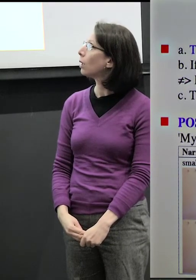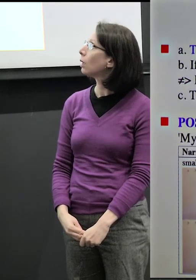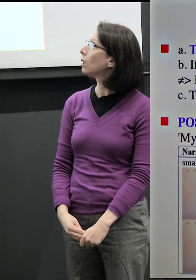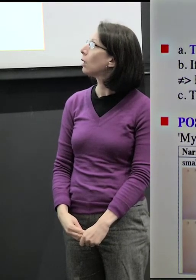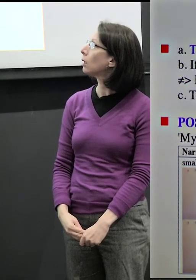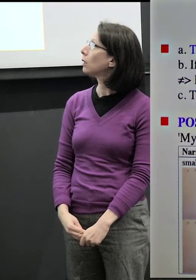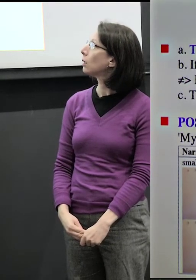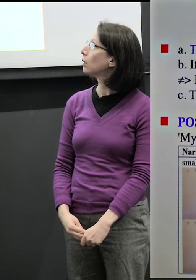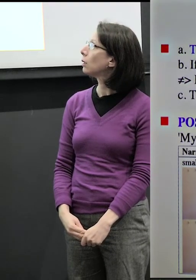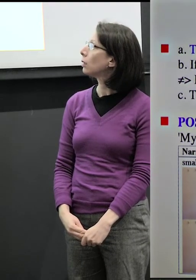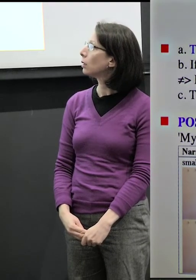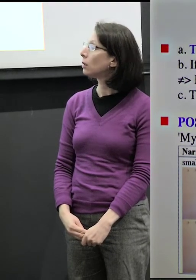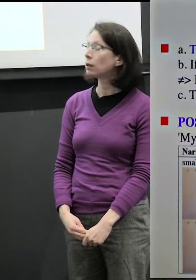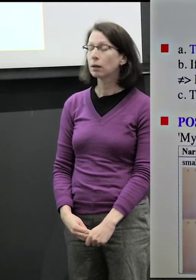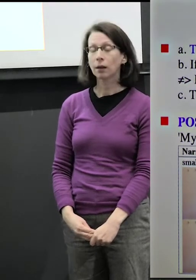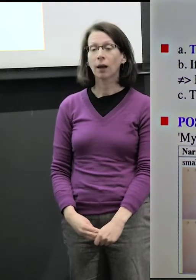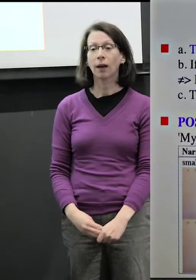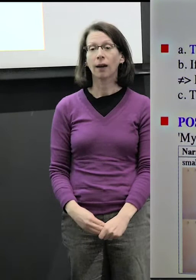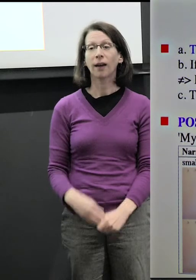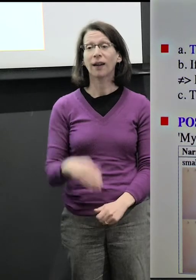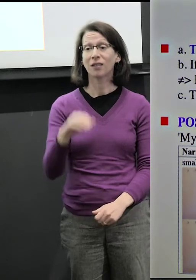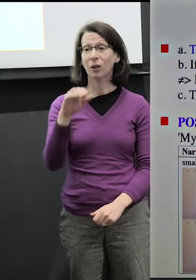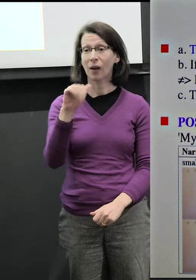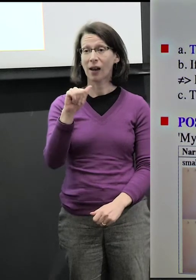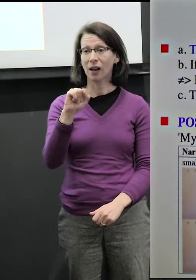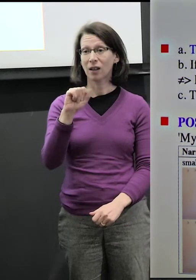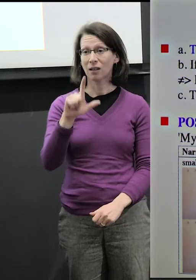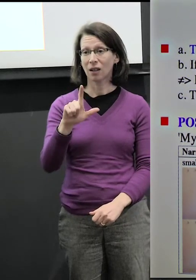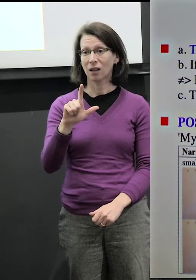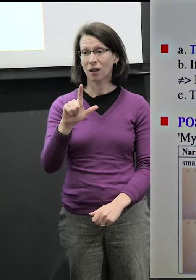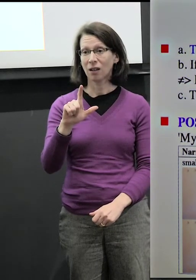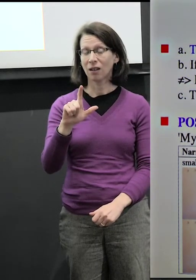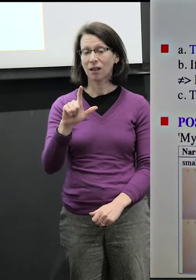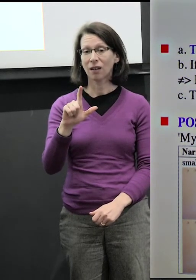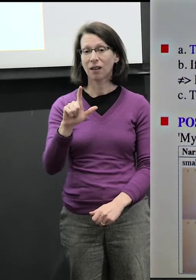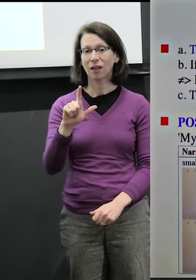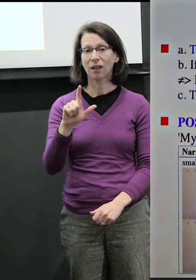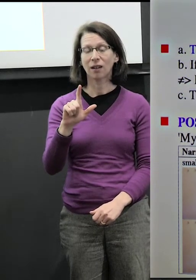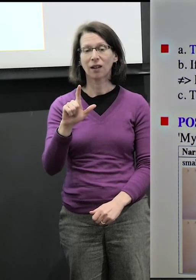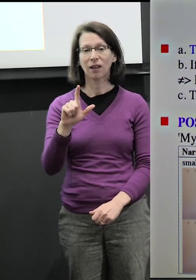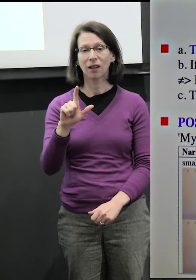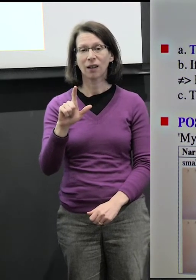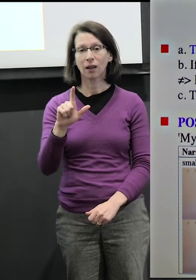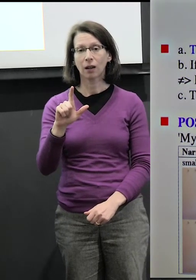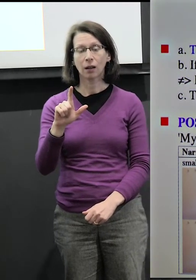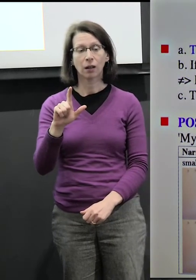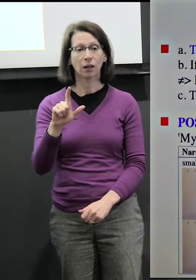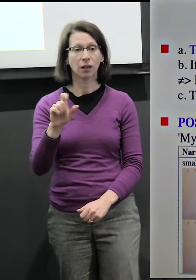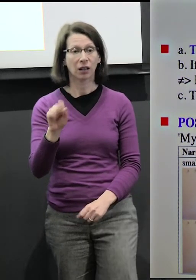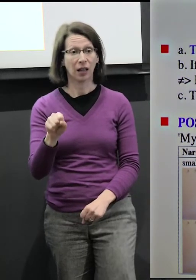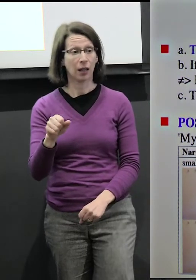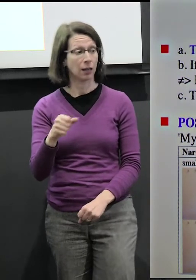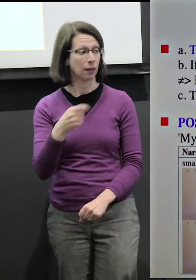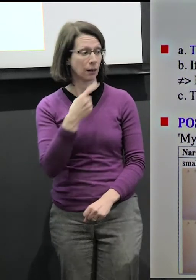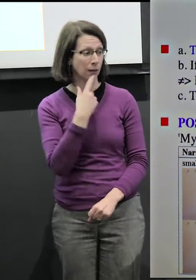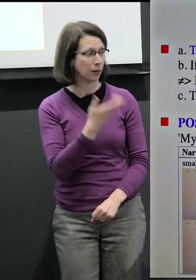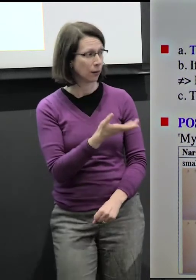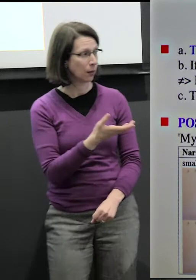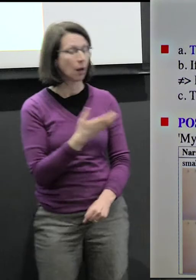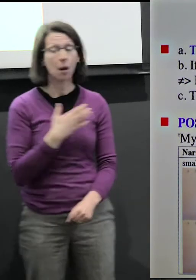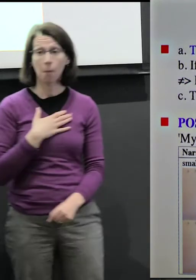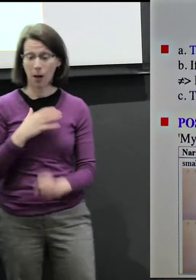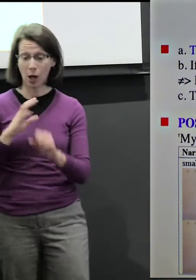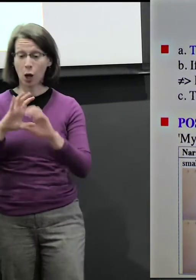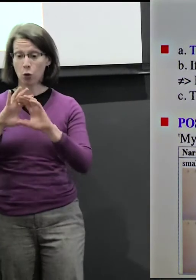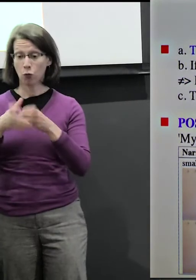of realizing in American Sign Language the sentence, my group grew.